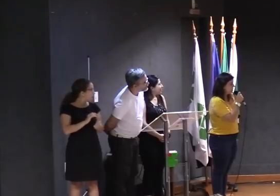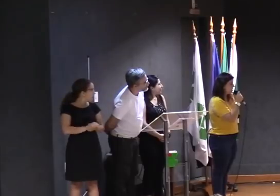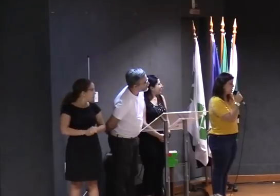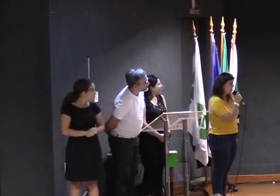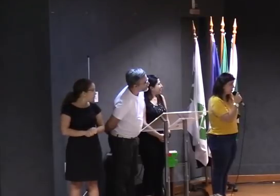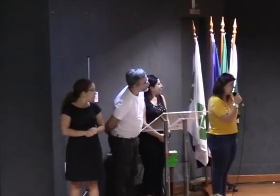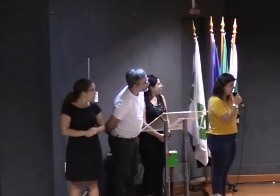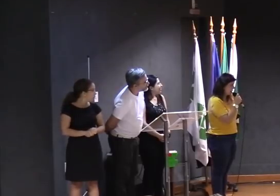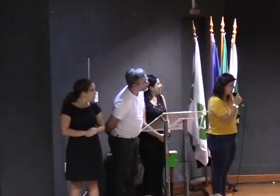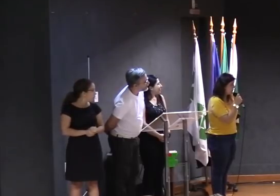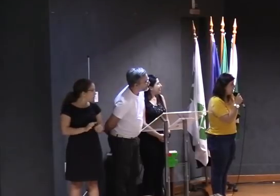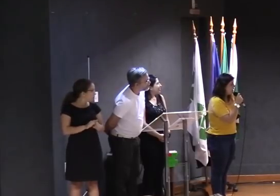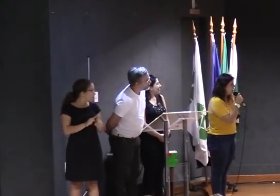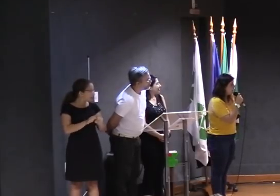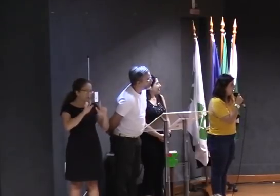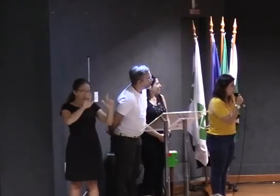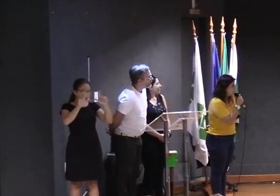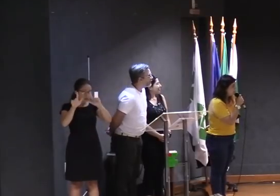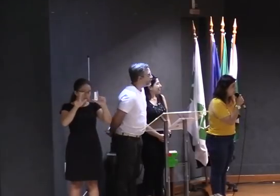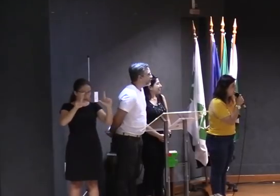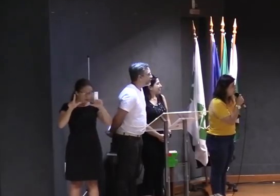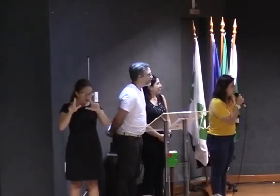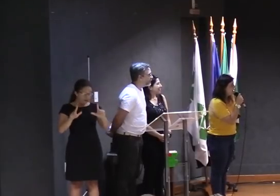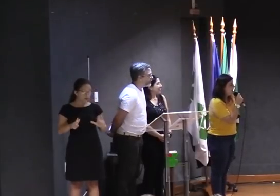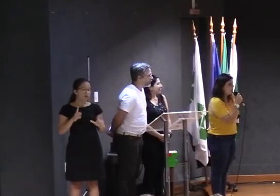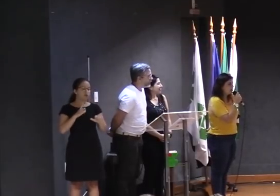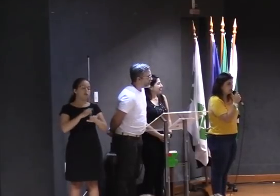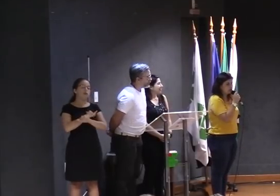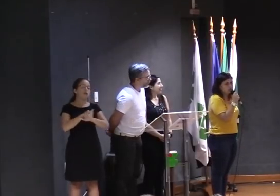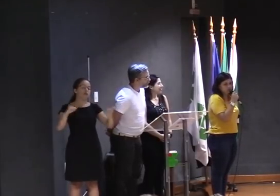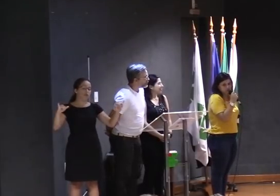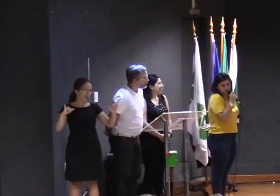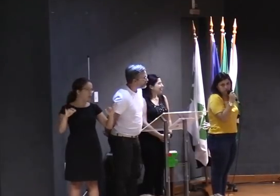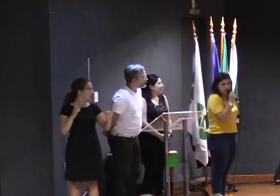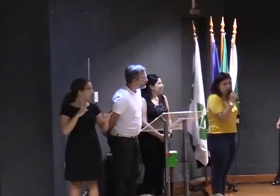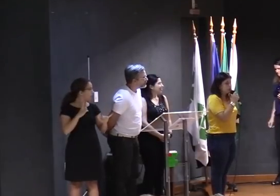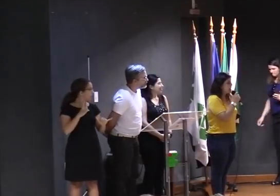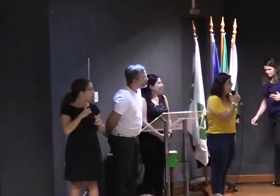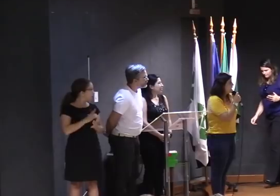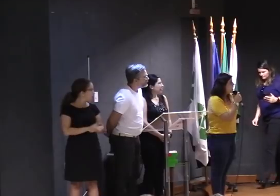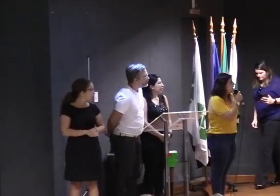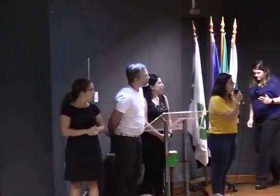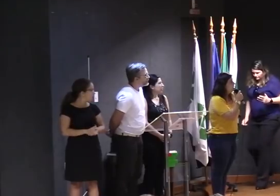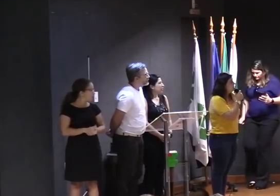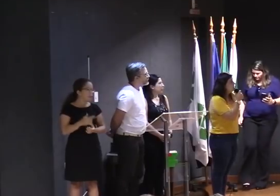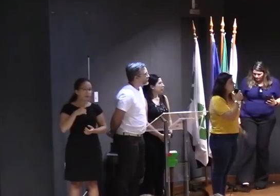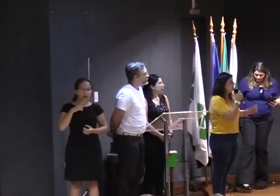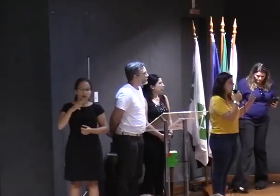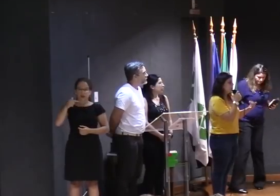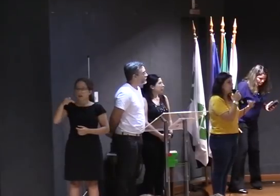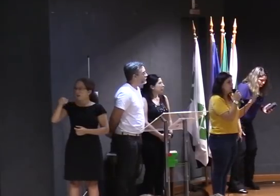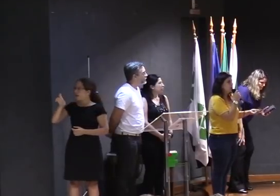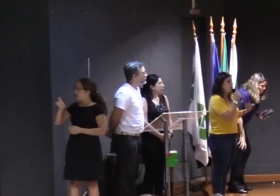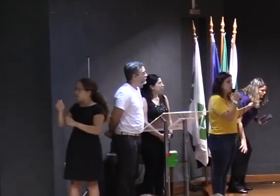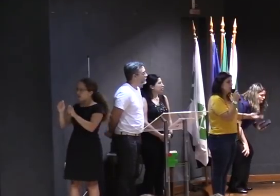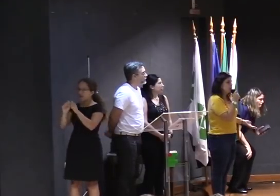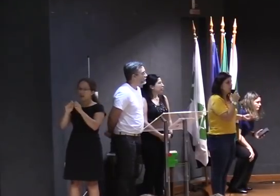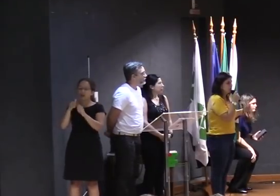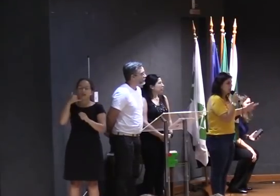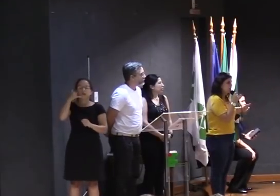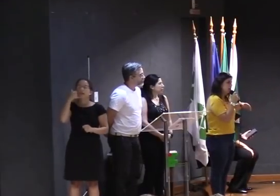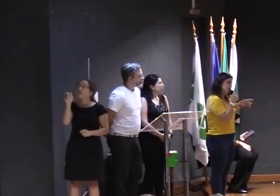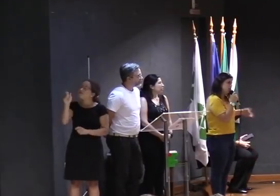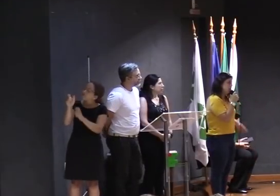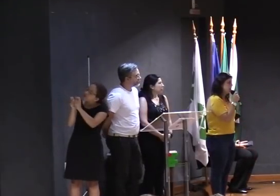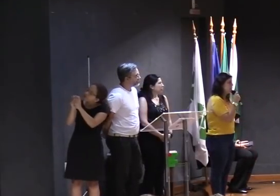alguns posters, alguns cartazes. Nesses cartazes tem o QR Code, o código QR, e eles estão escaneando esse código para